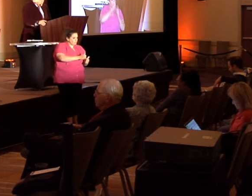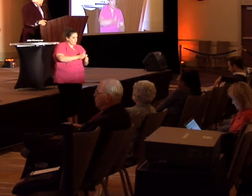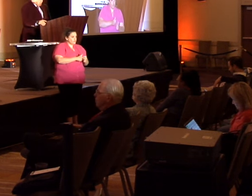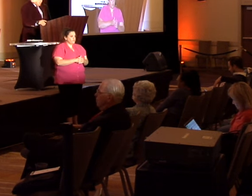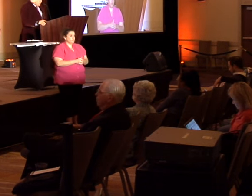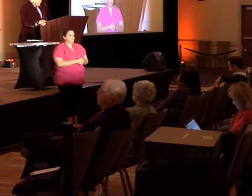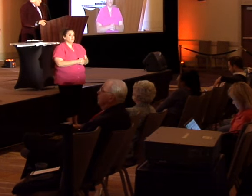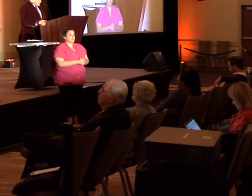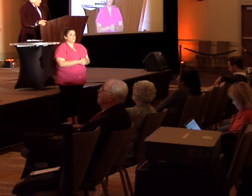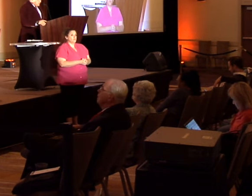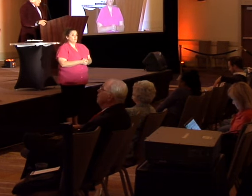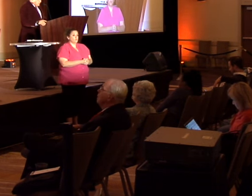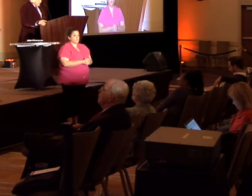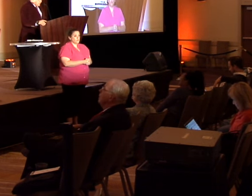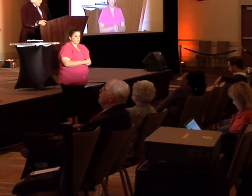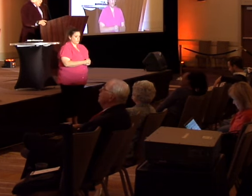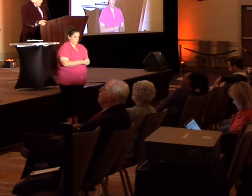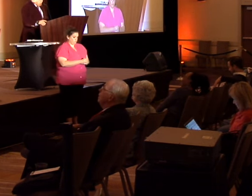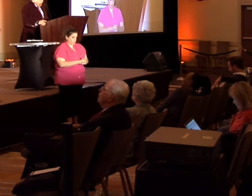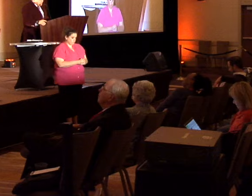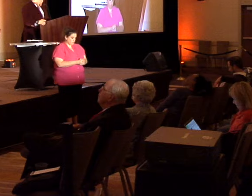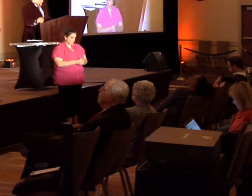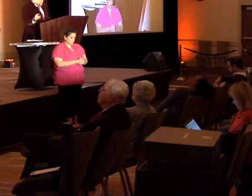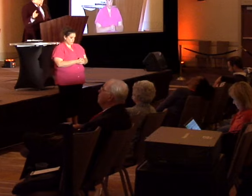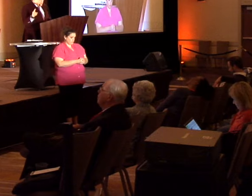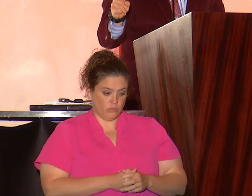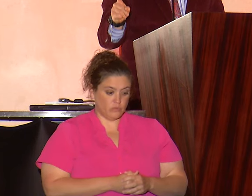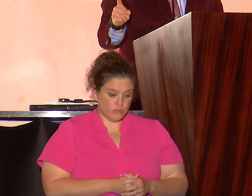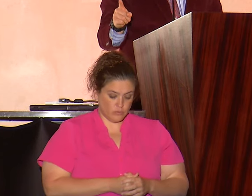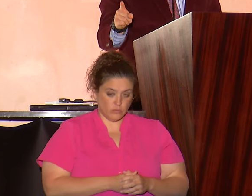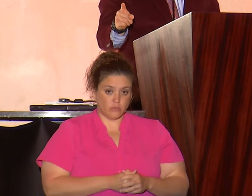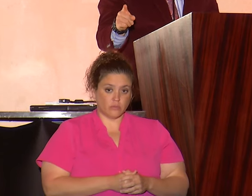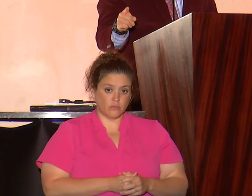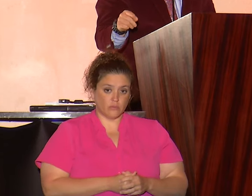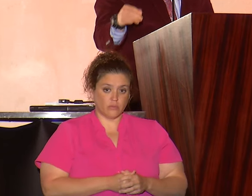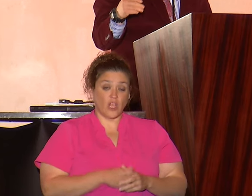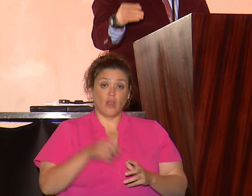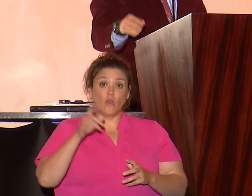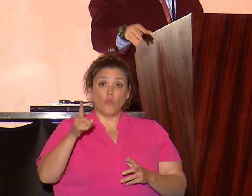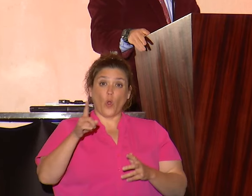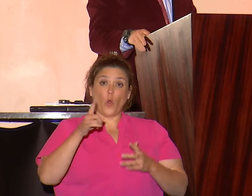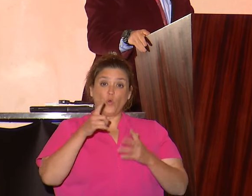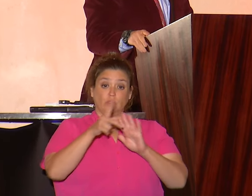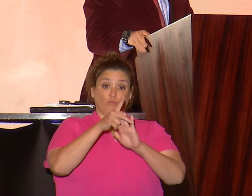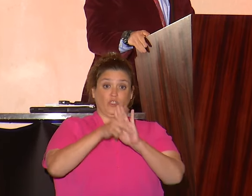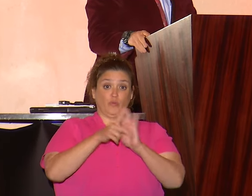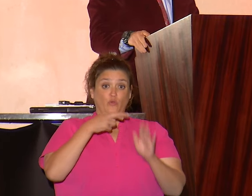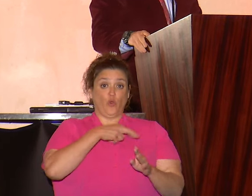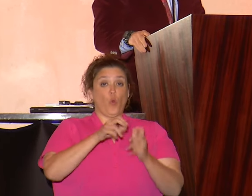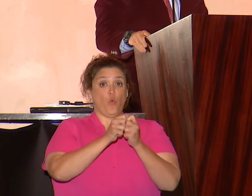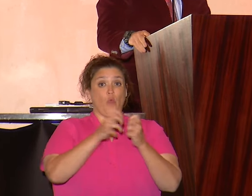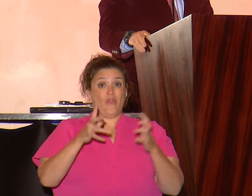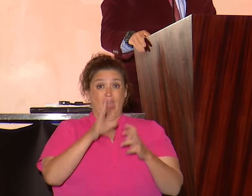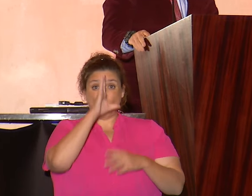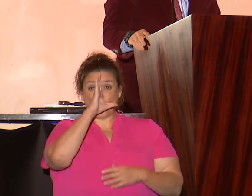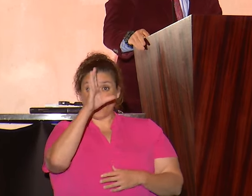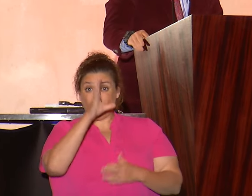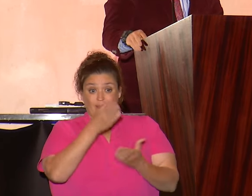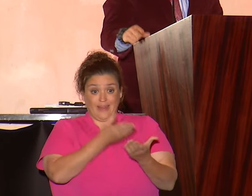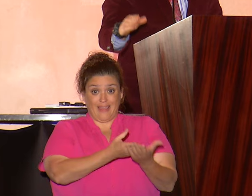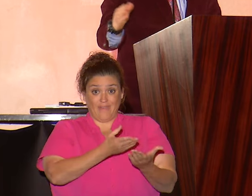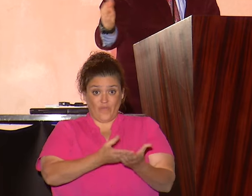The competing claims of religion, without any direct evidence given to each of us from God,